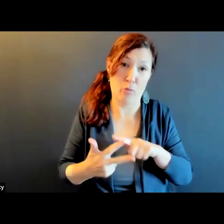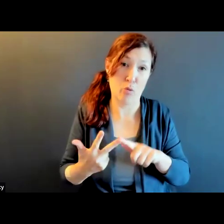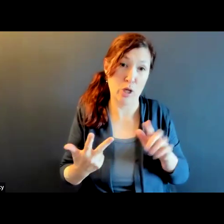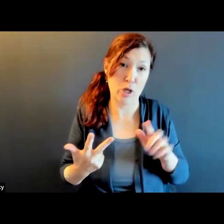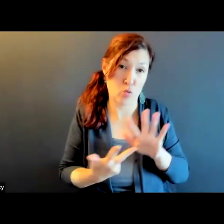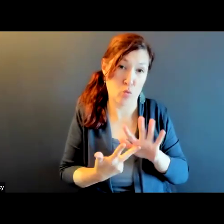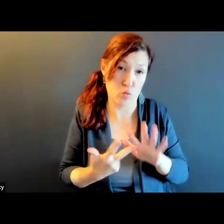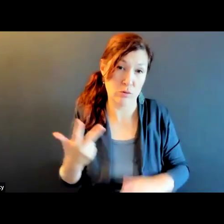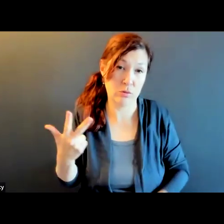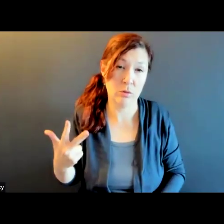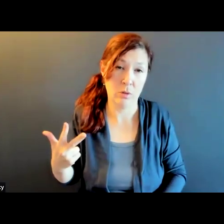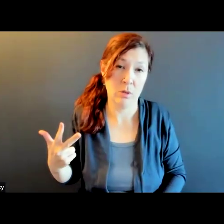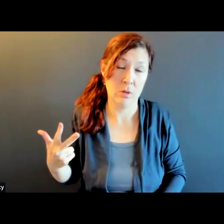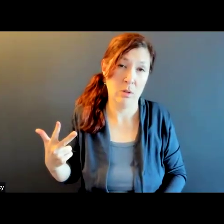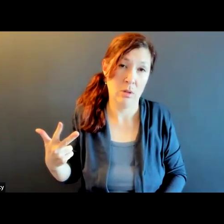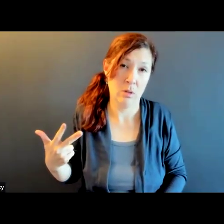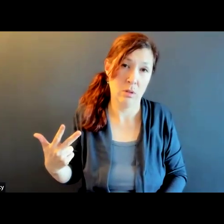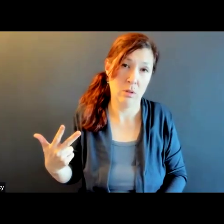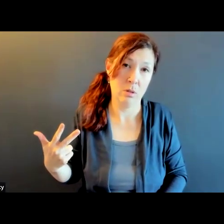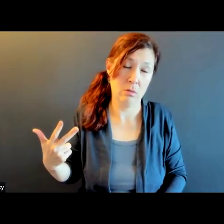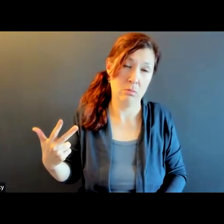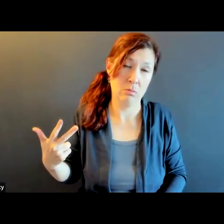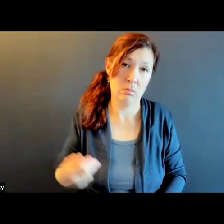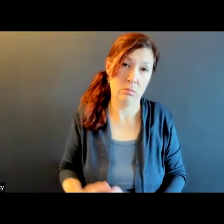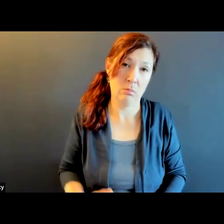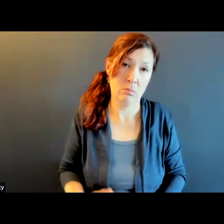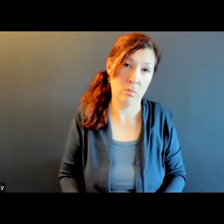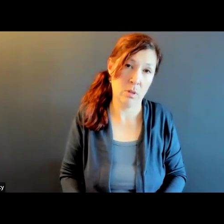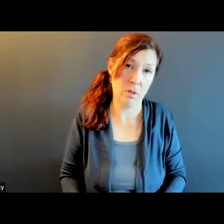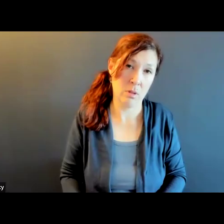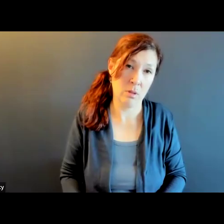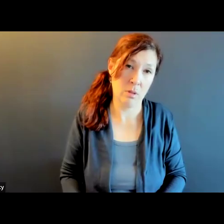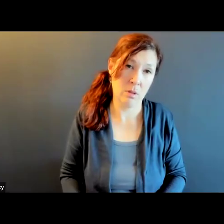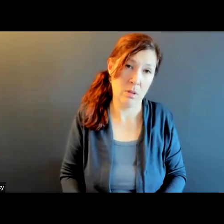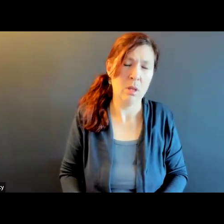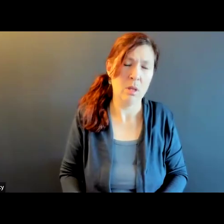we provide invitations to kids who have grades from A to B.